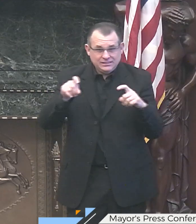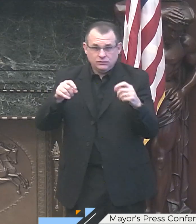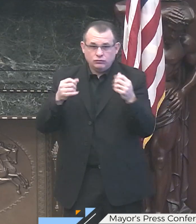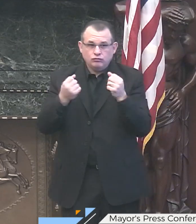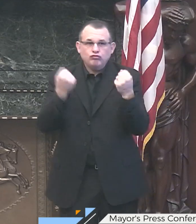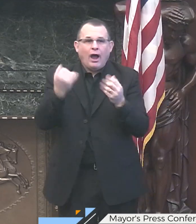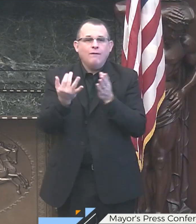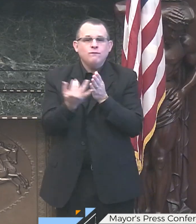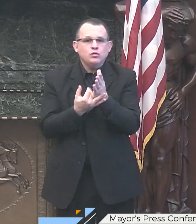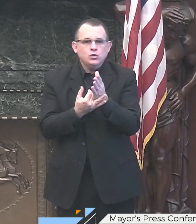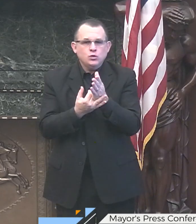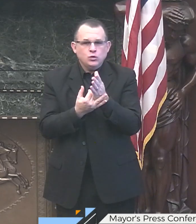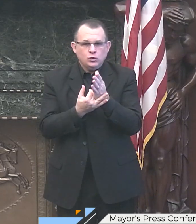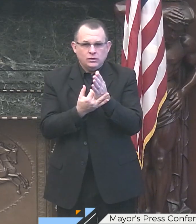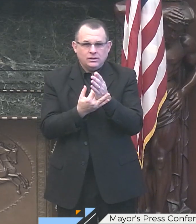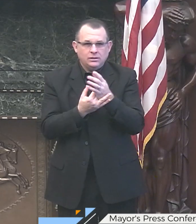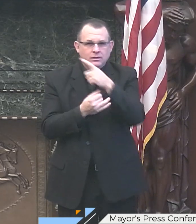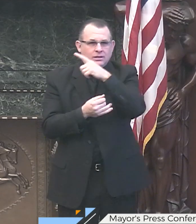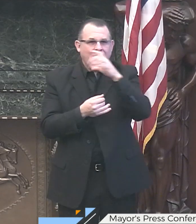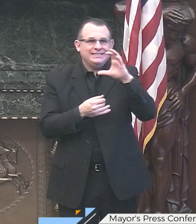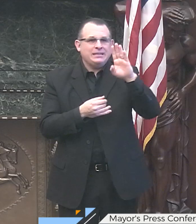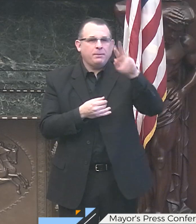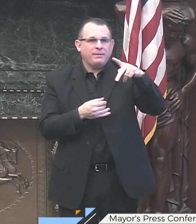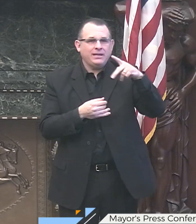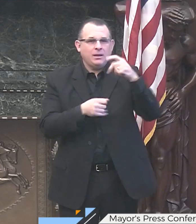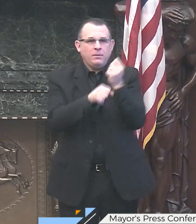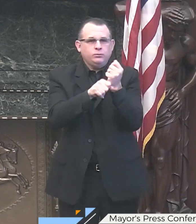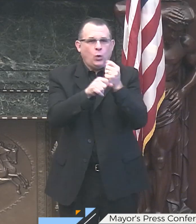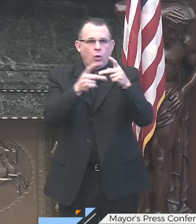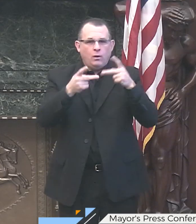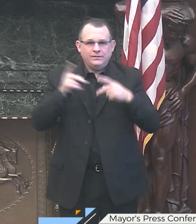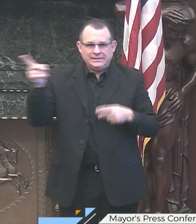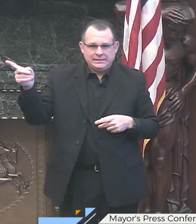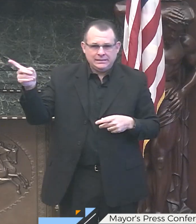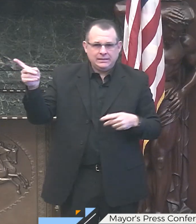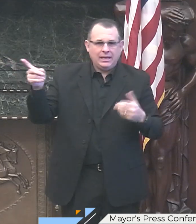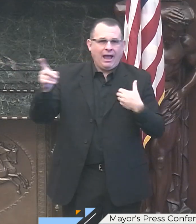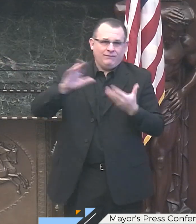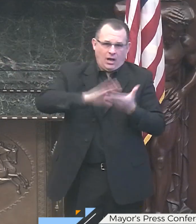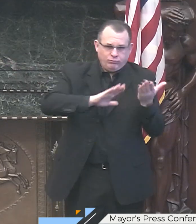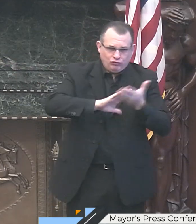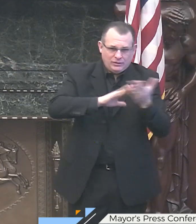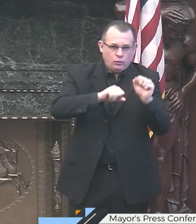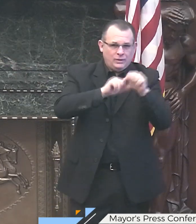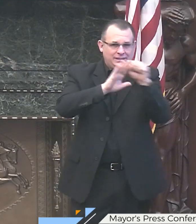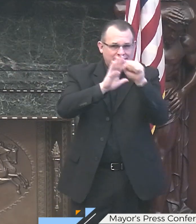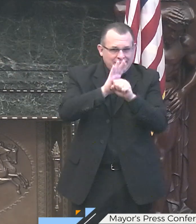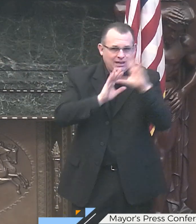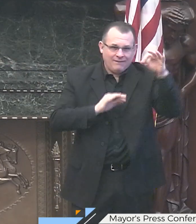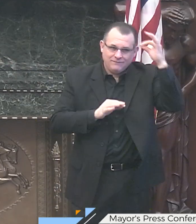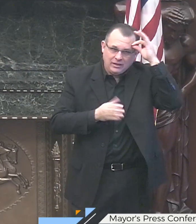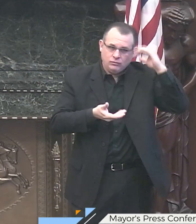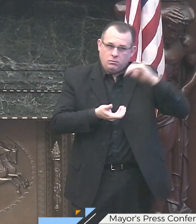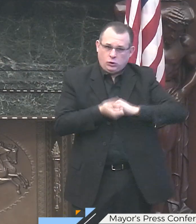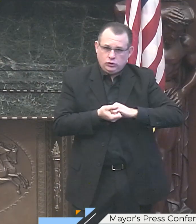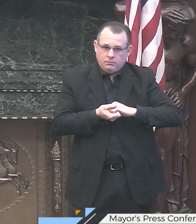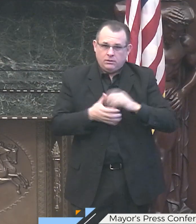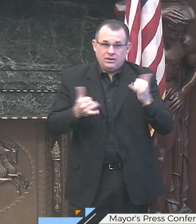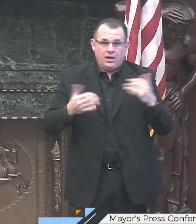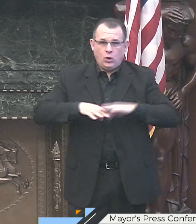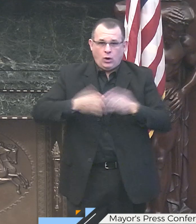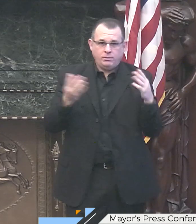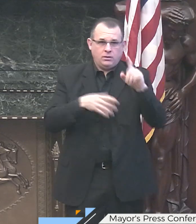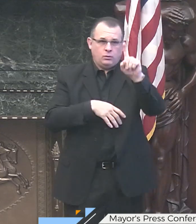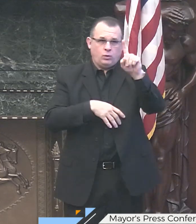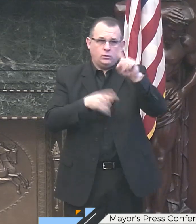operated by the Department of Public Health with state and federal partners. It's open today from 1 to 6 p.m. It'll be open the